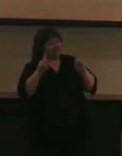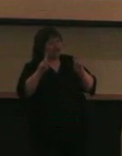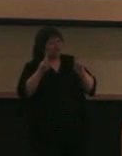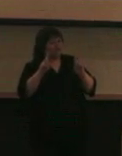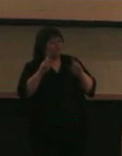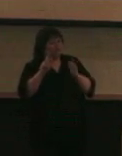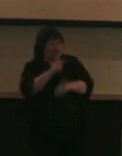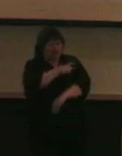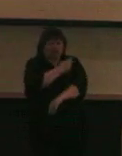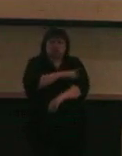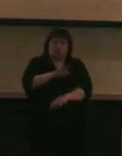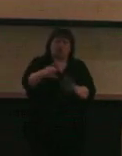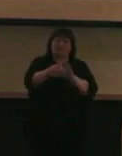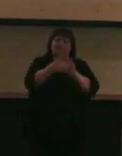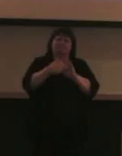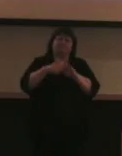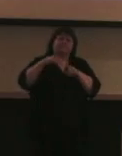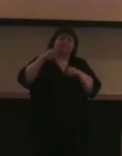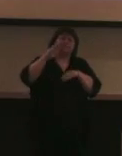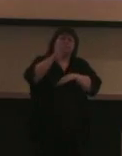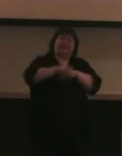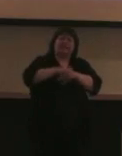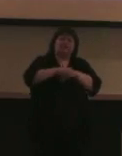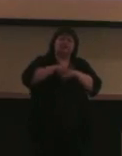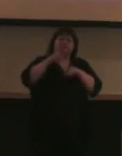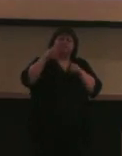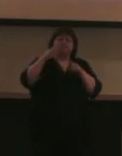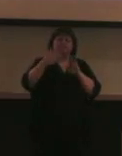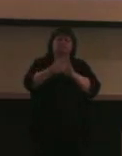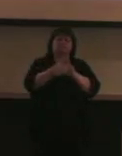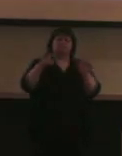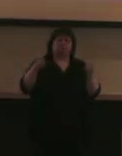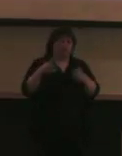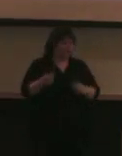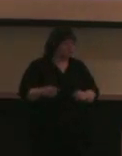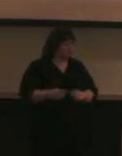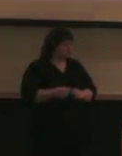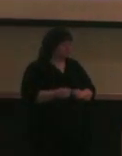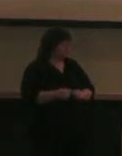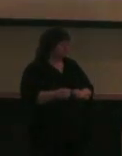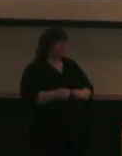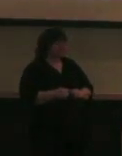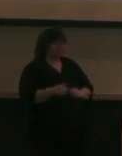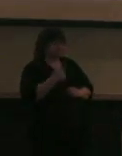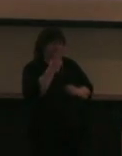has with that patient. I'm missing a slide.